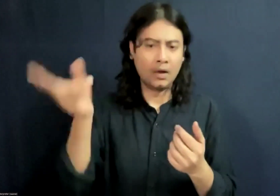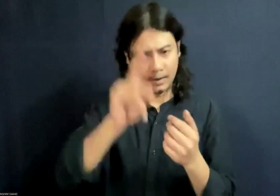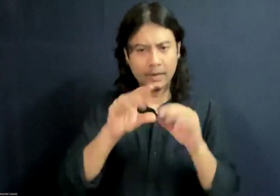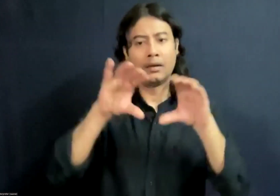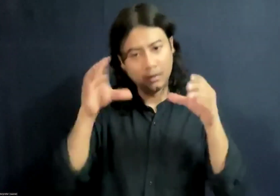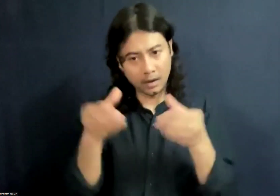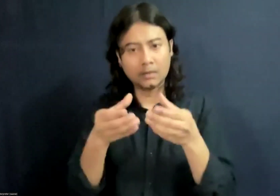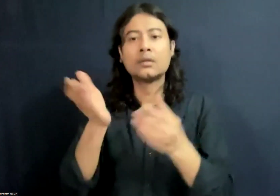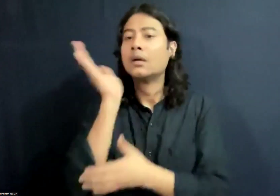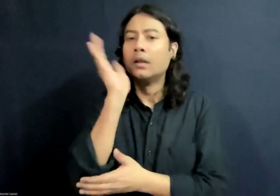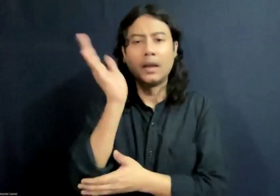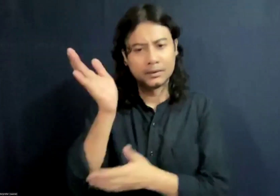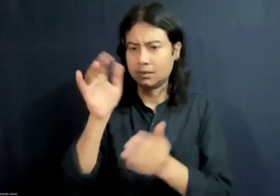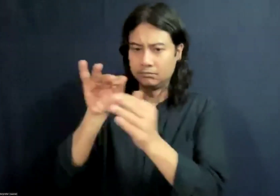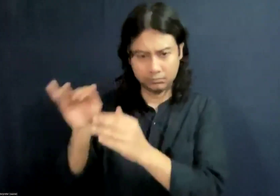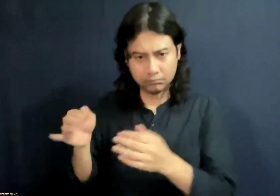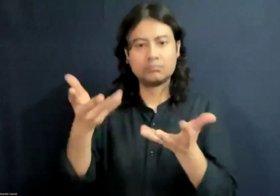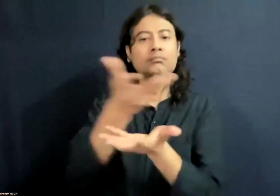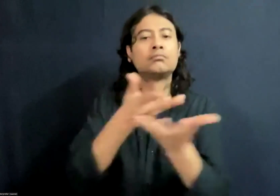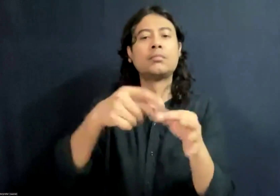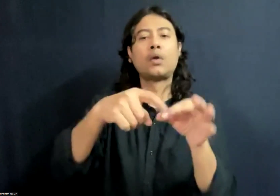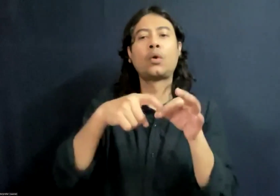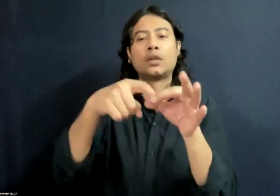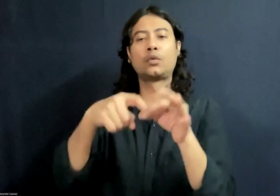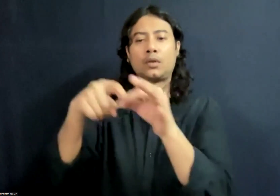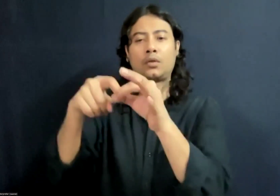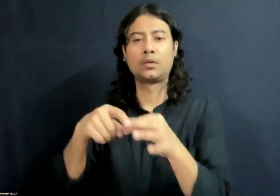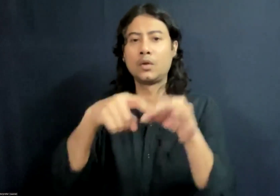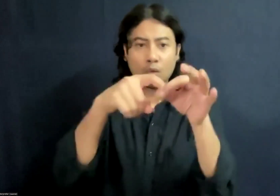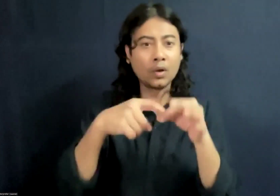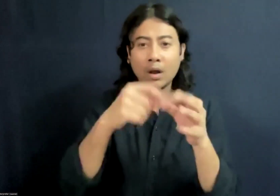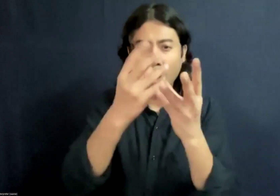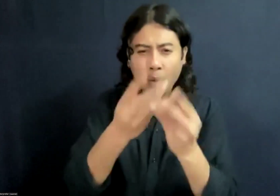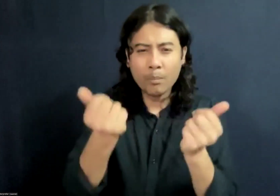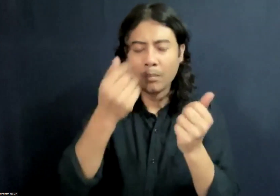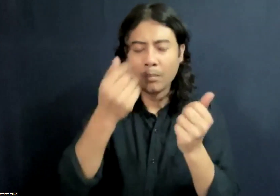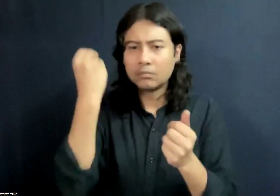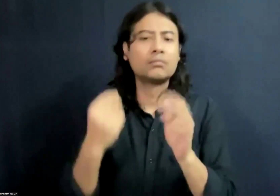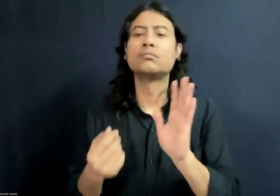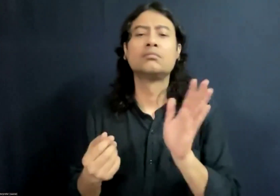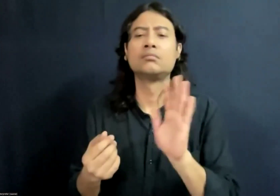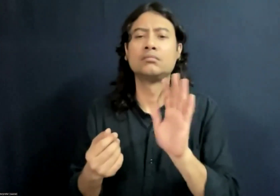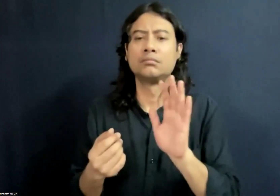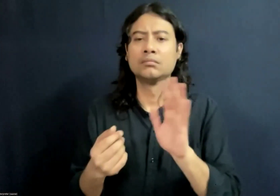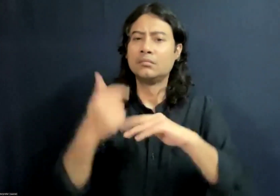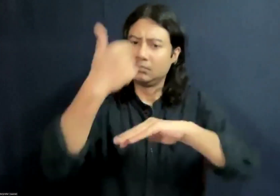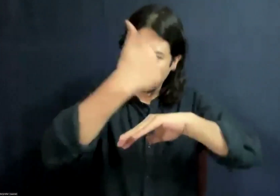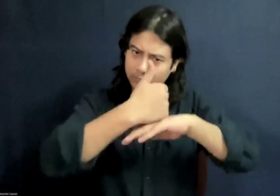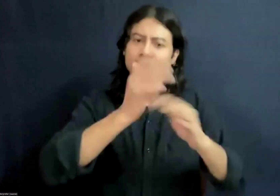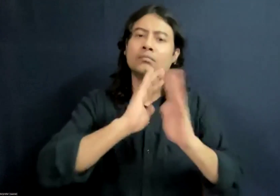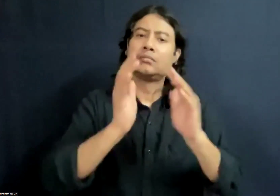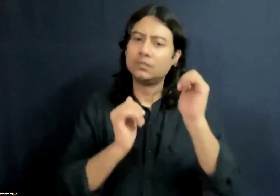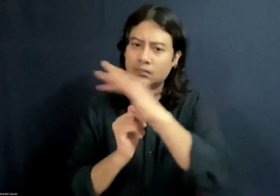reach the next class. So when we meet in the next class, probably I can arrange for a special question answer session. You